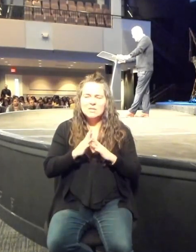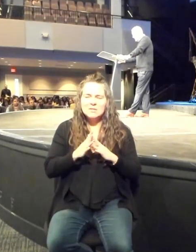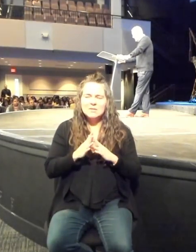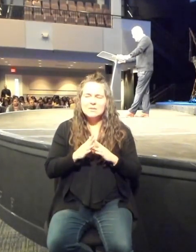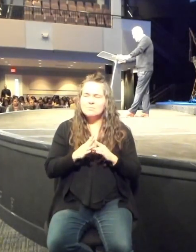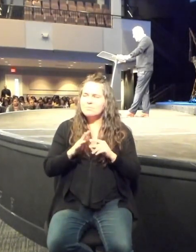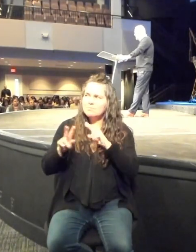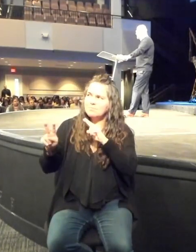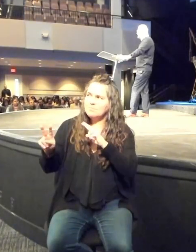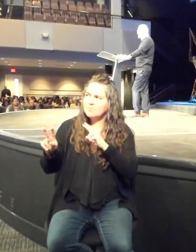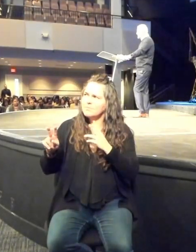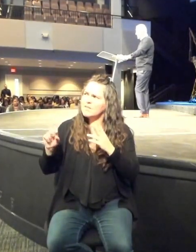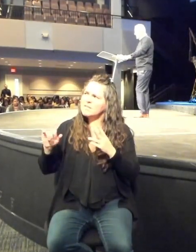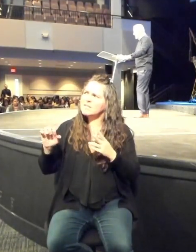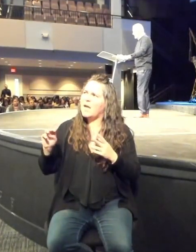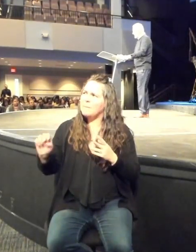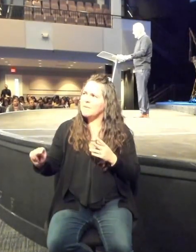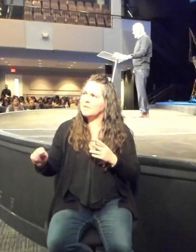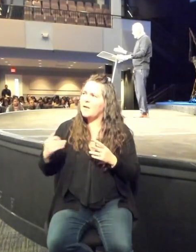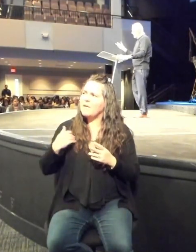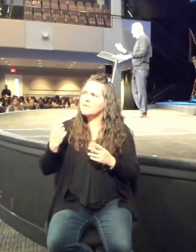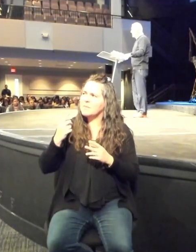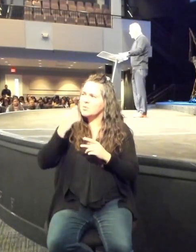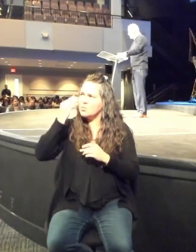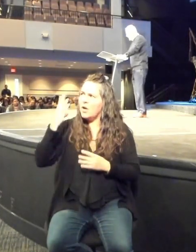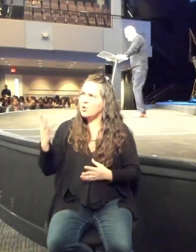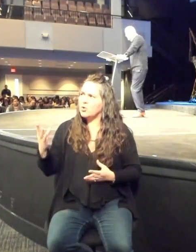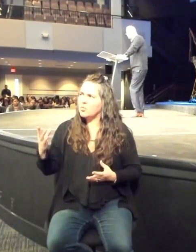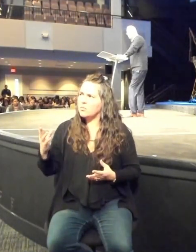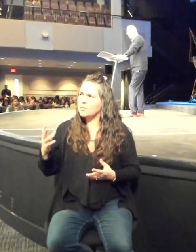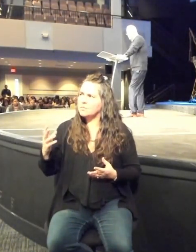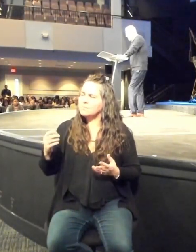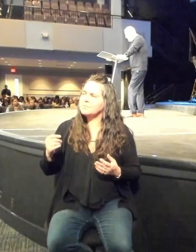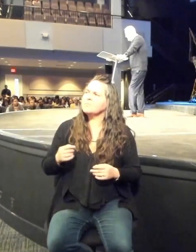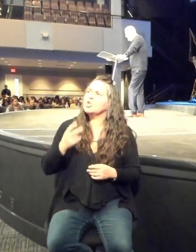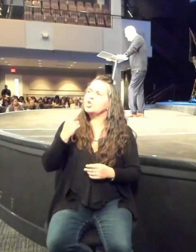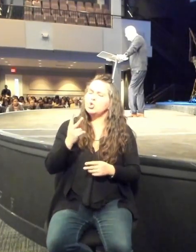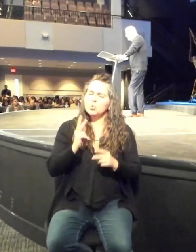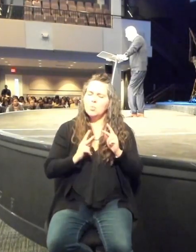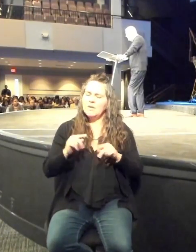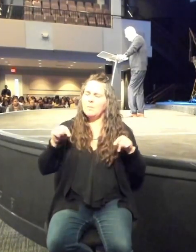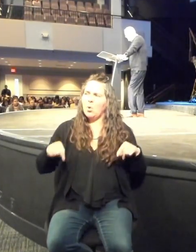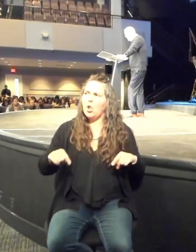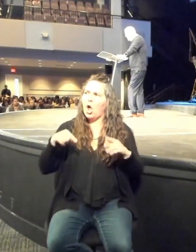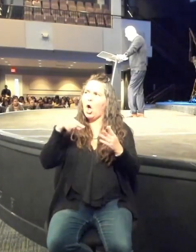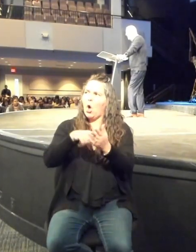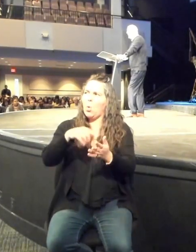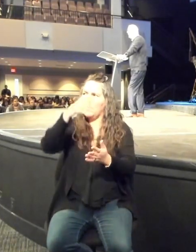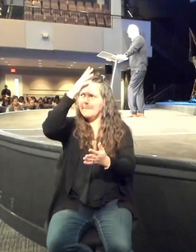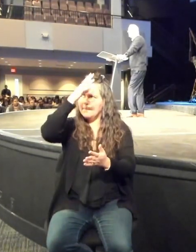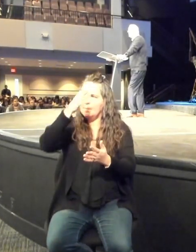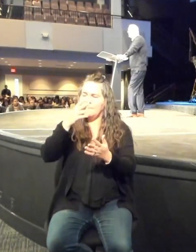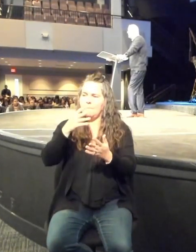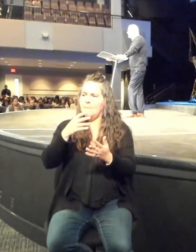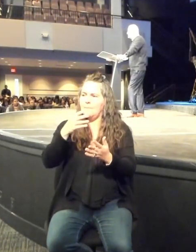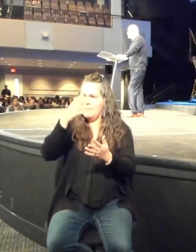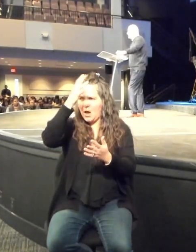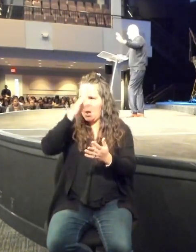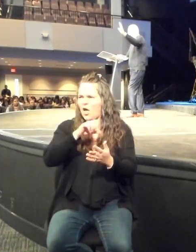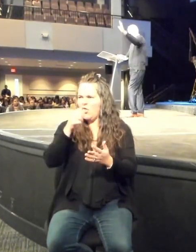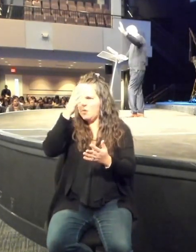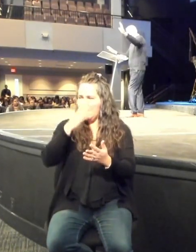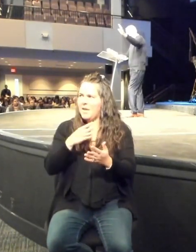you." "Tell me, teacher," he said. "Two people owed money to a certain money lender. One owed him 500 denarii and the other 50.